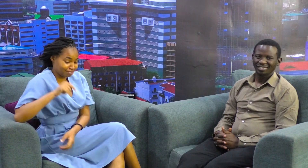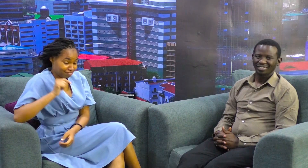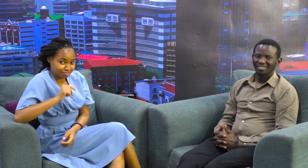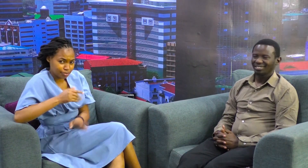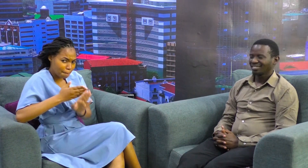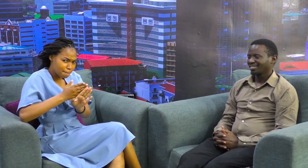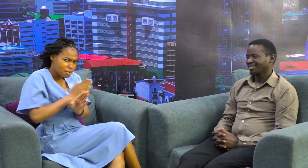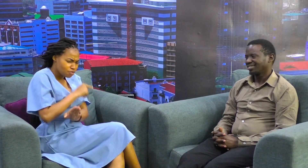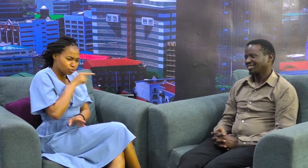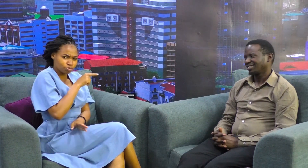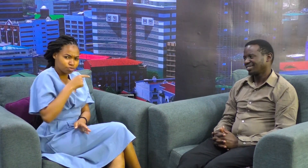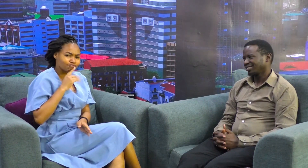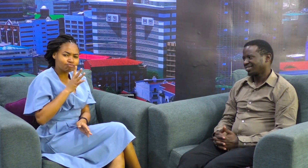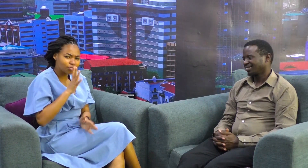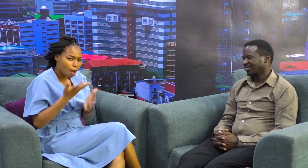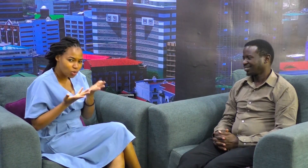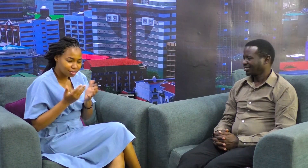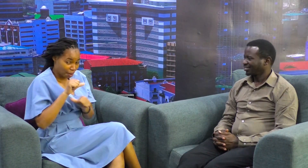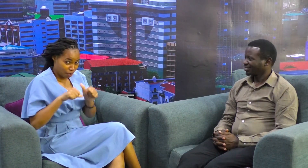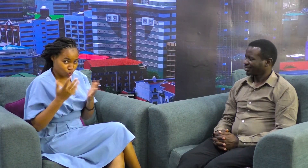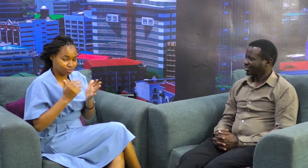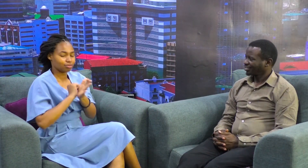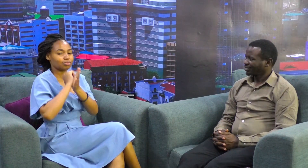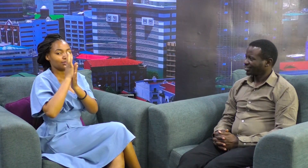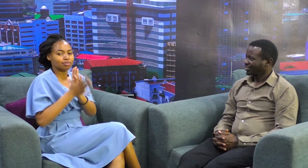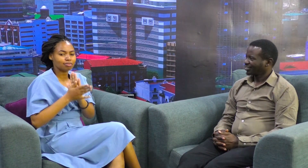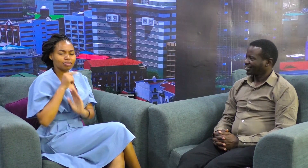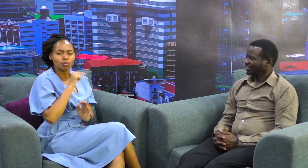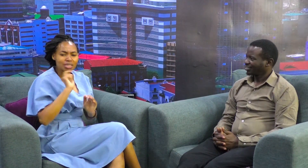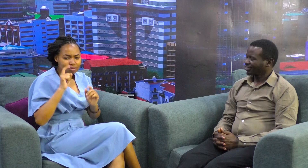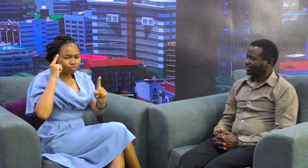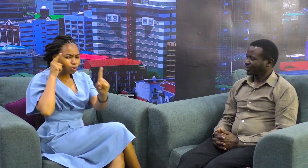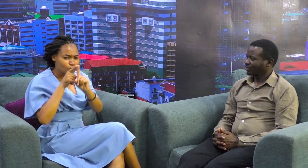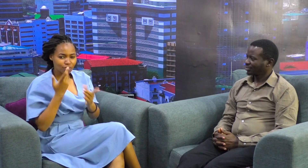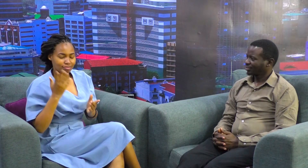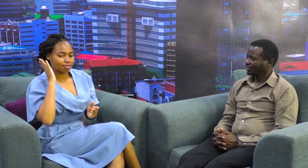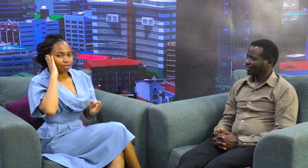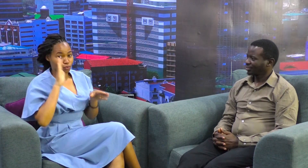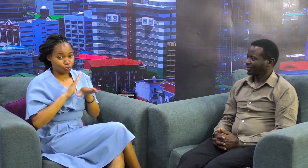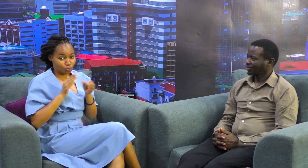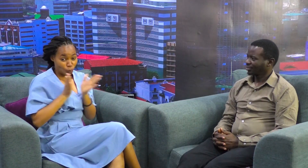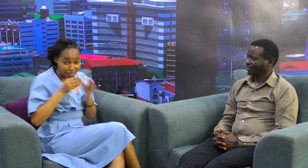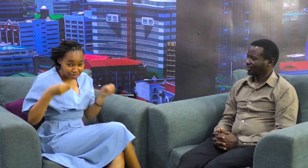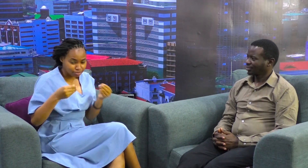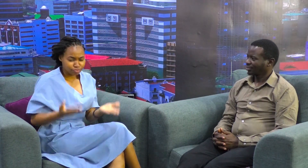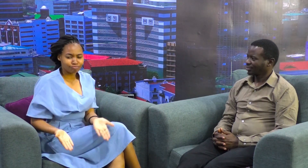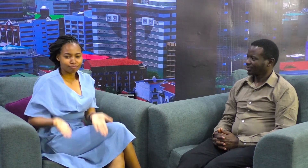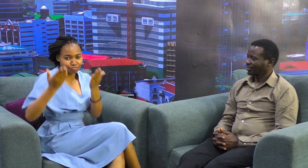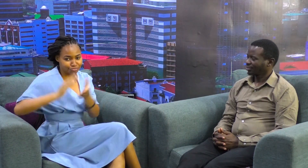Welcome back. So before we were discussing about the CAC, their goals, and how